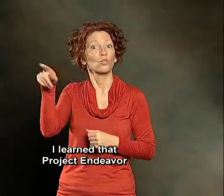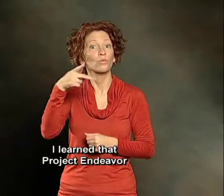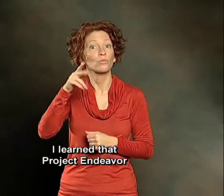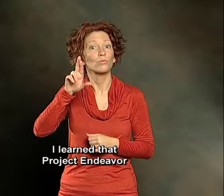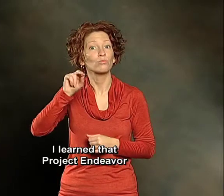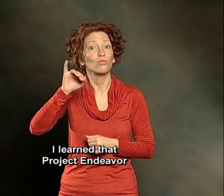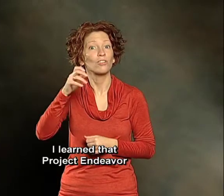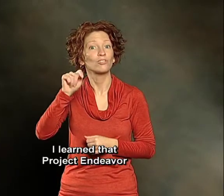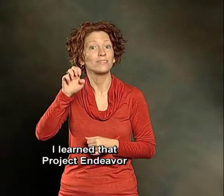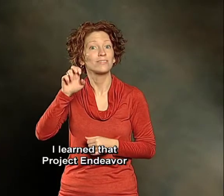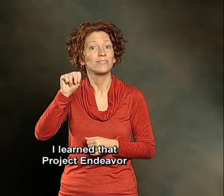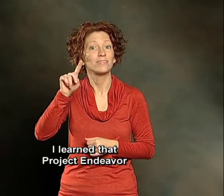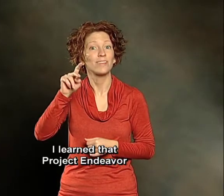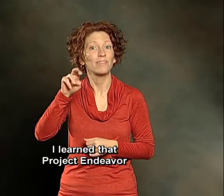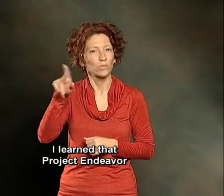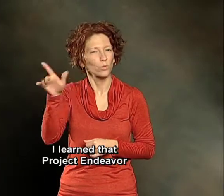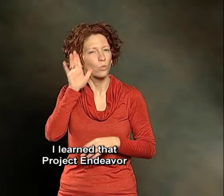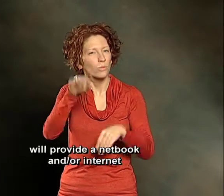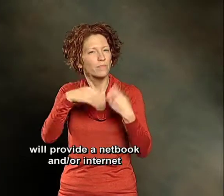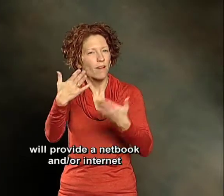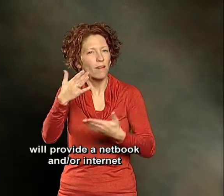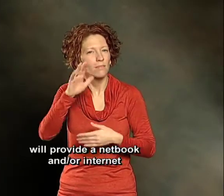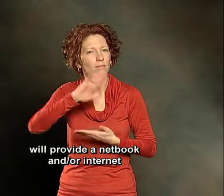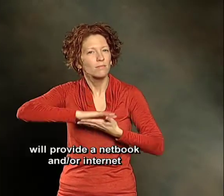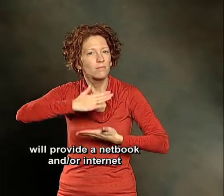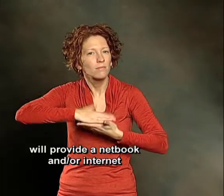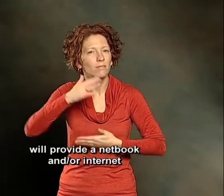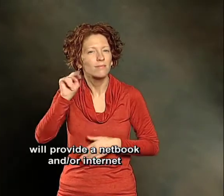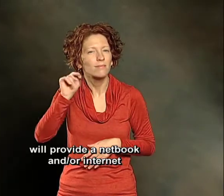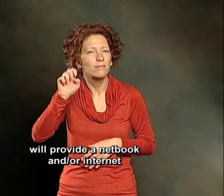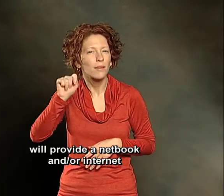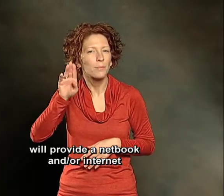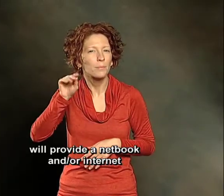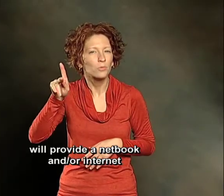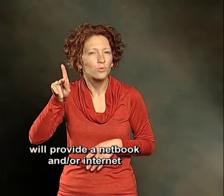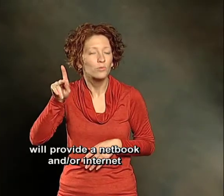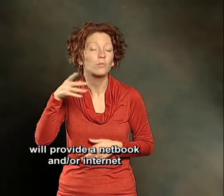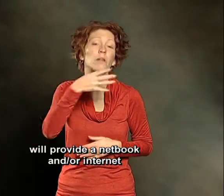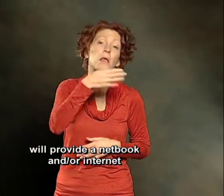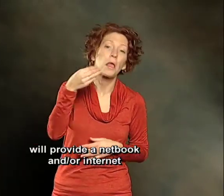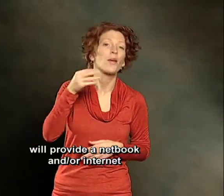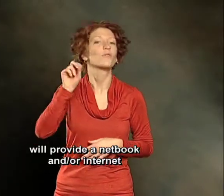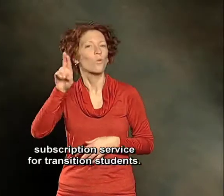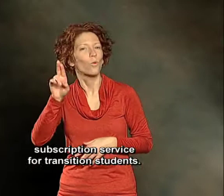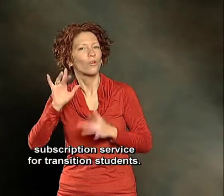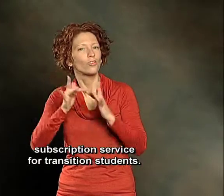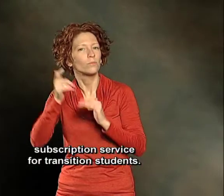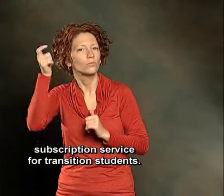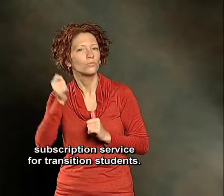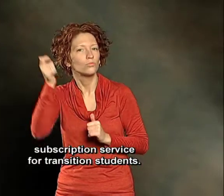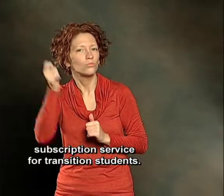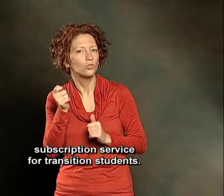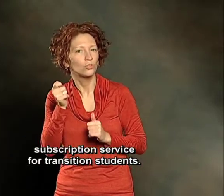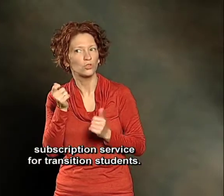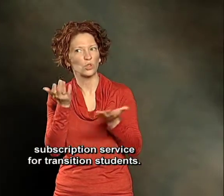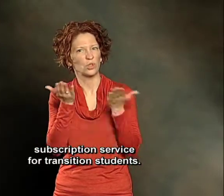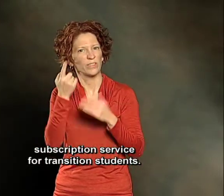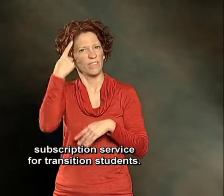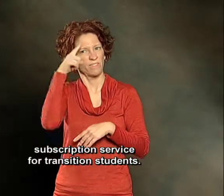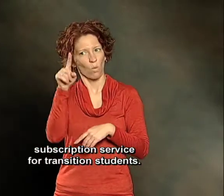I learned that Project Endeavor will provide a netbook and/or internet subscription service for transitional